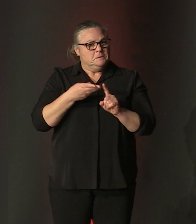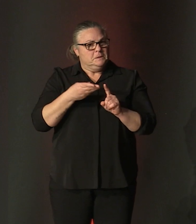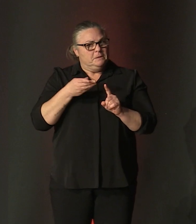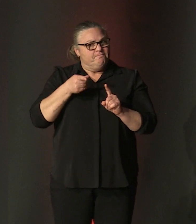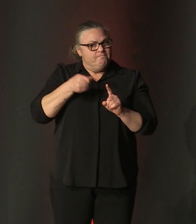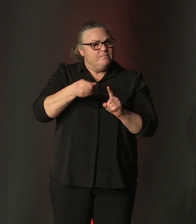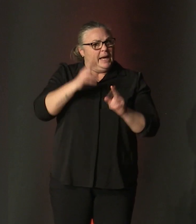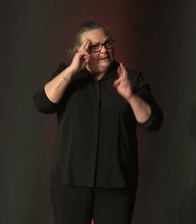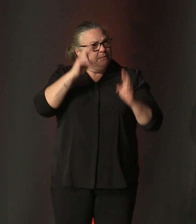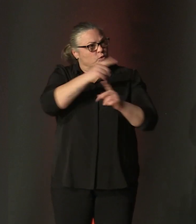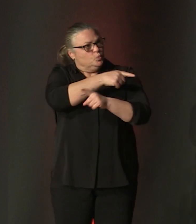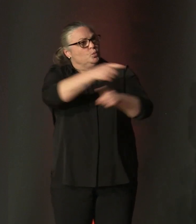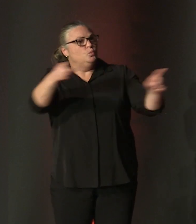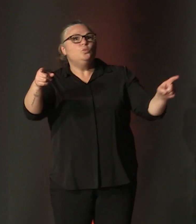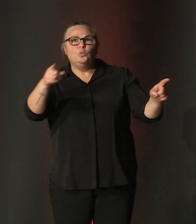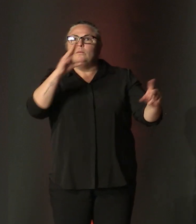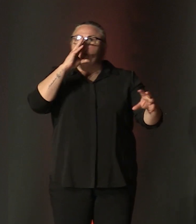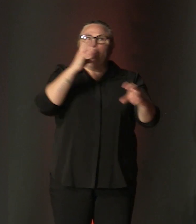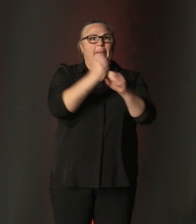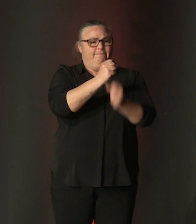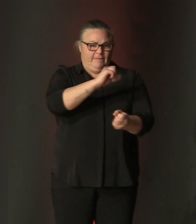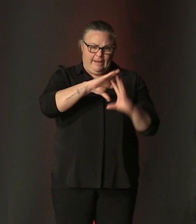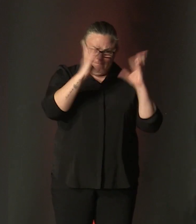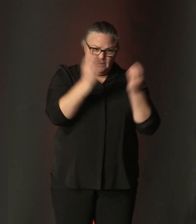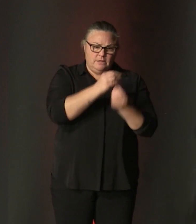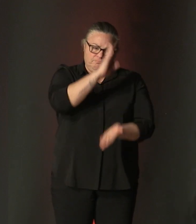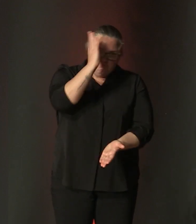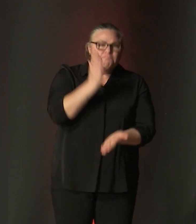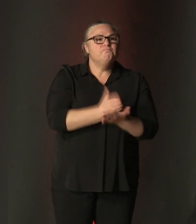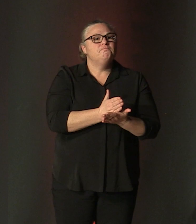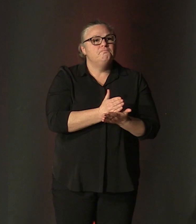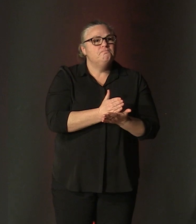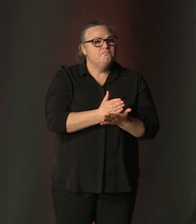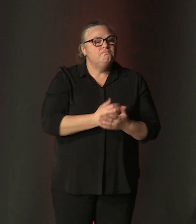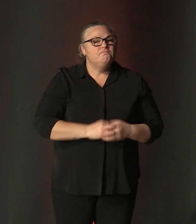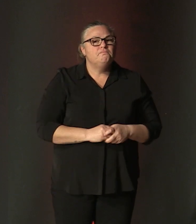an expectation that it is true.